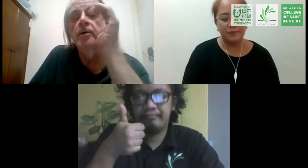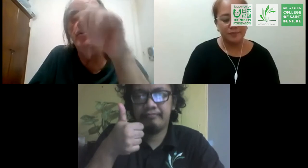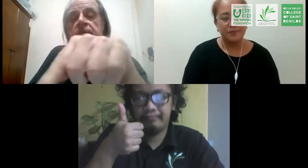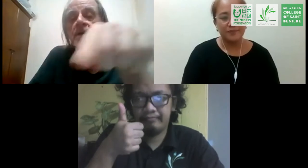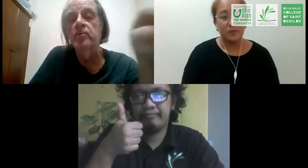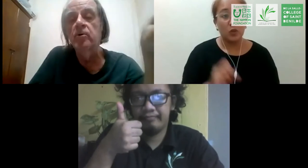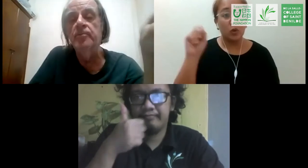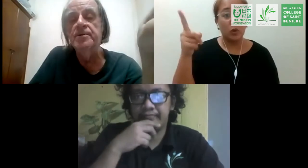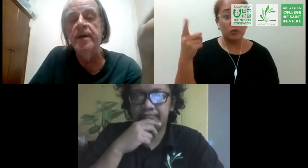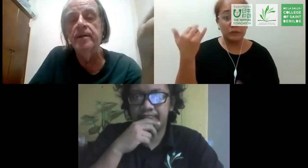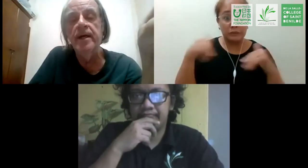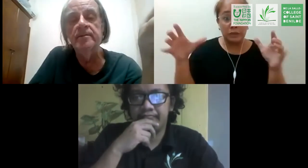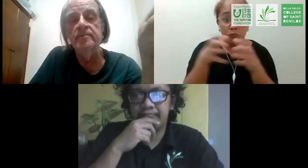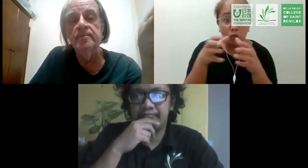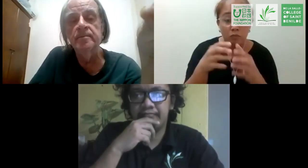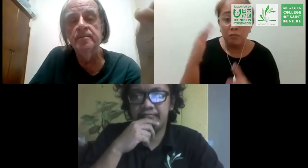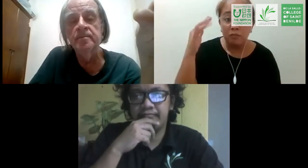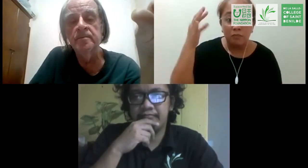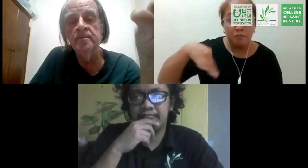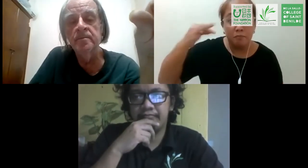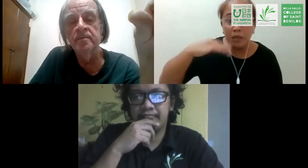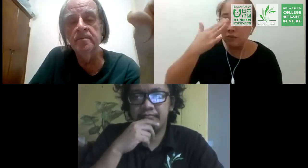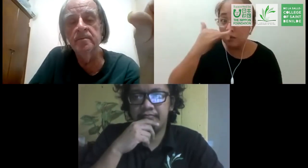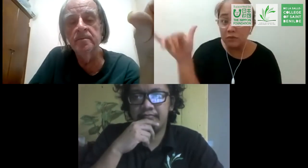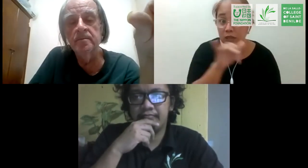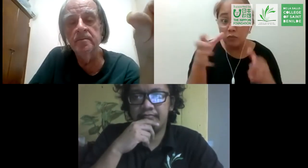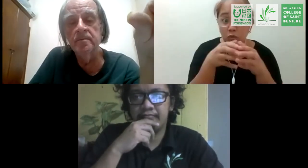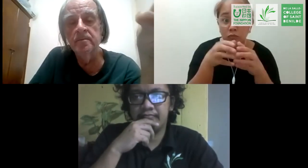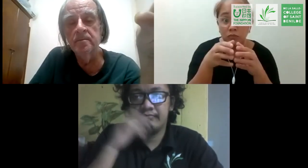Okay, are you in the same group as Meng Nat?